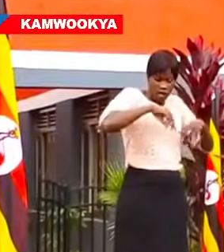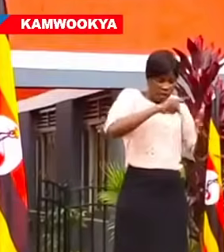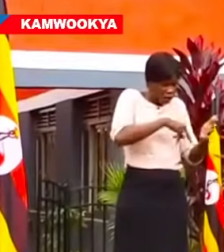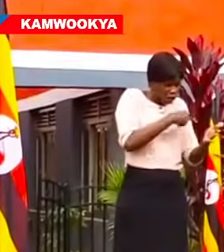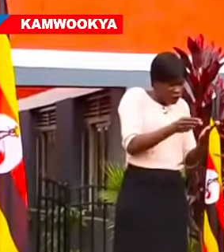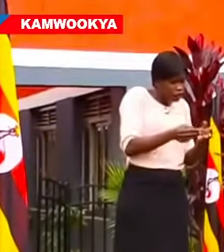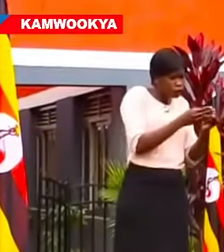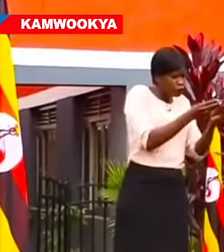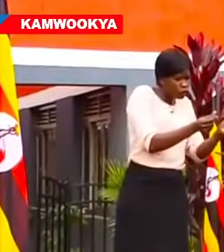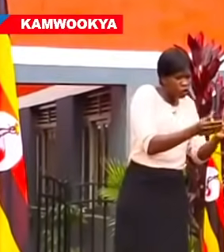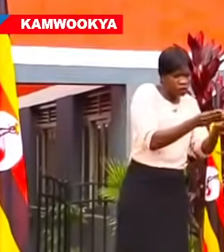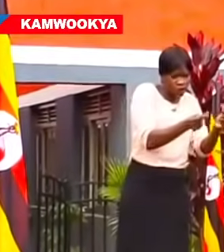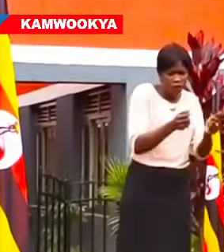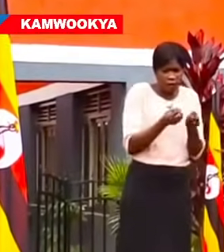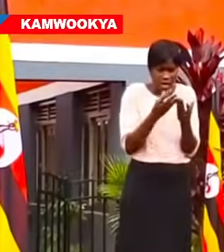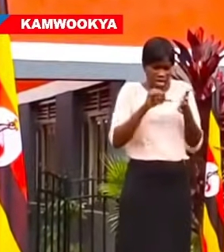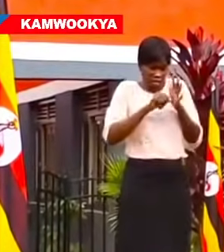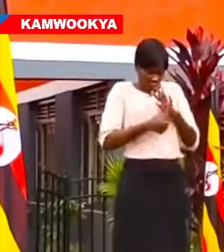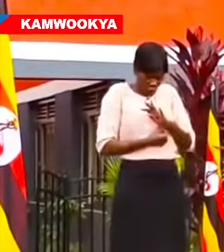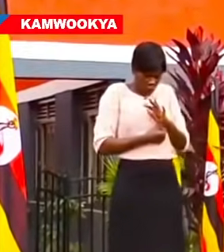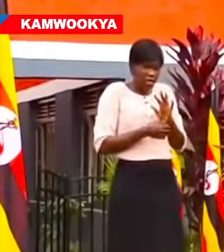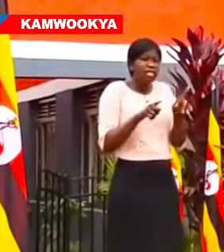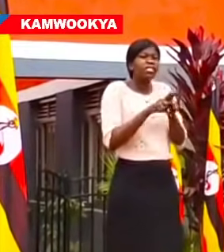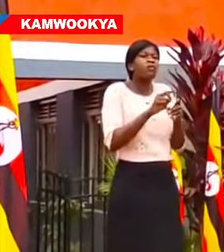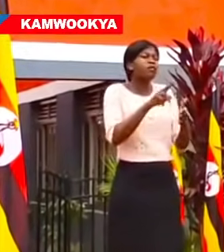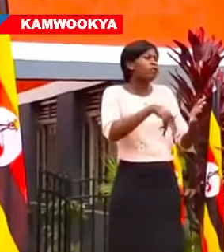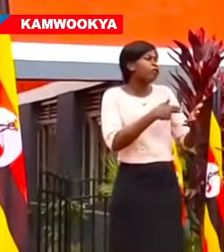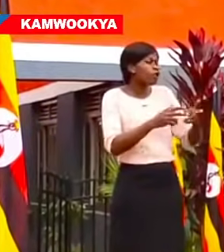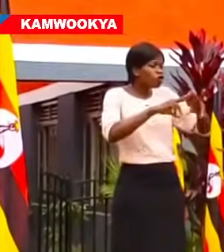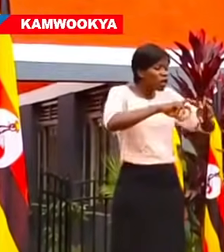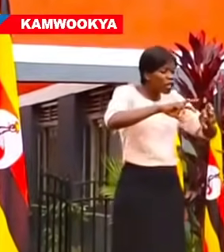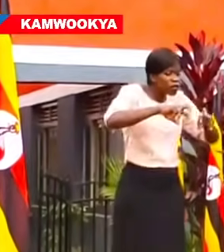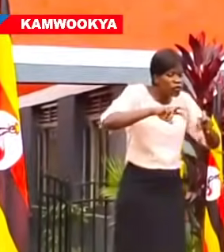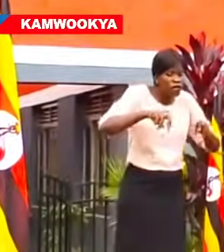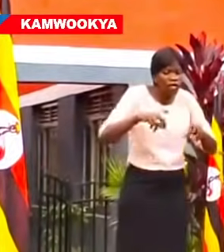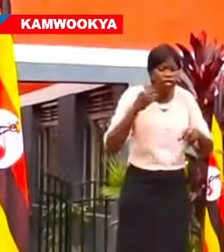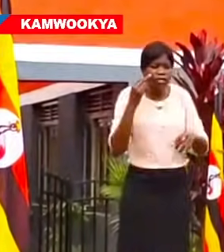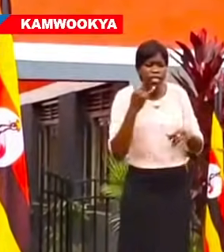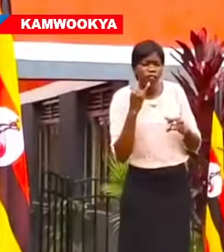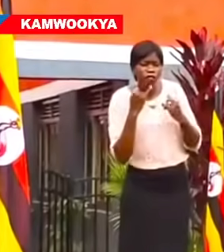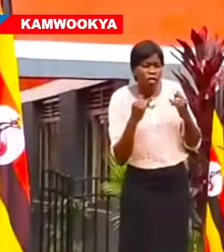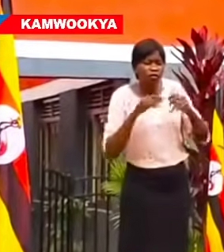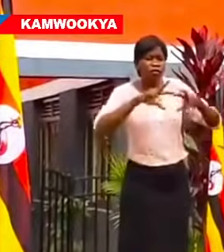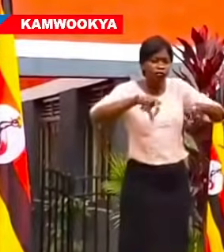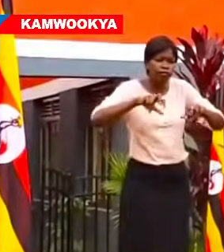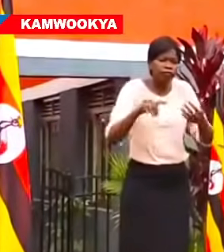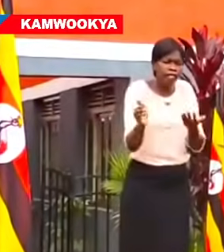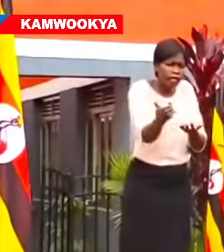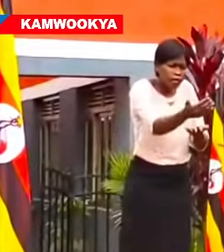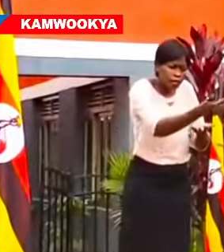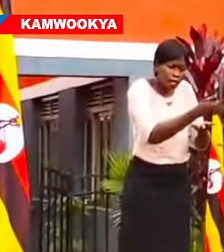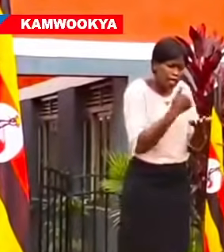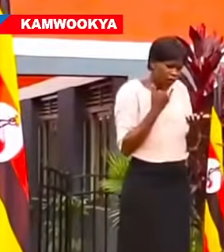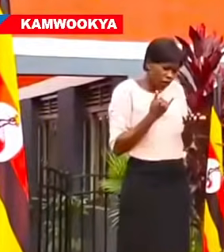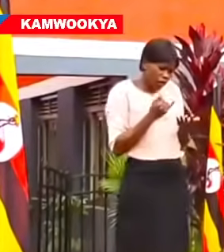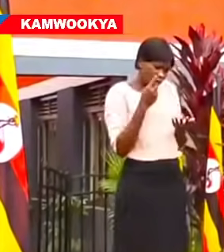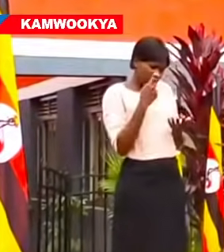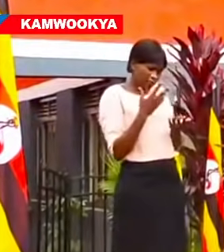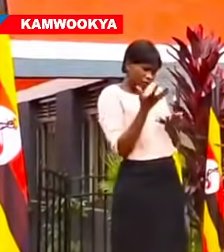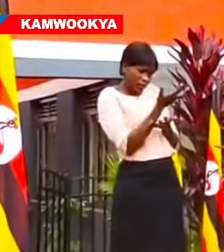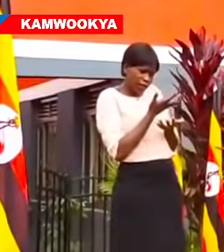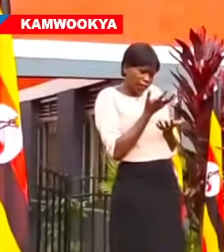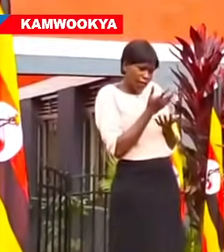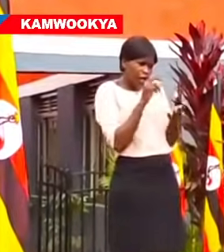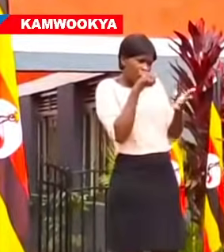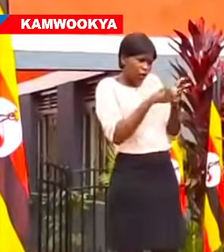We are failing to investigate. We are failing to dig up information, gather information, because those particular